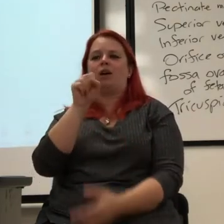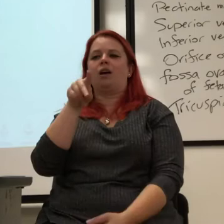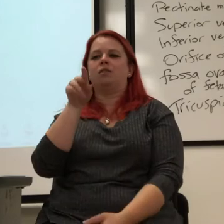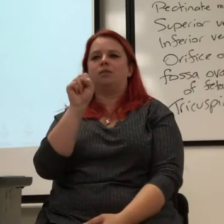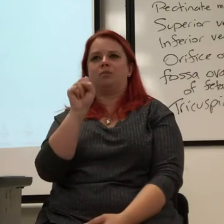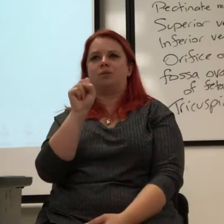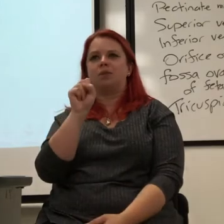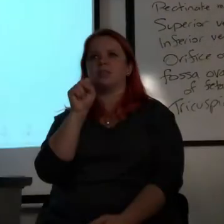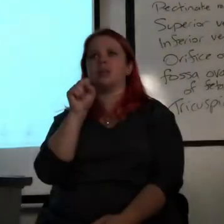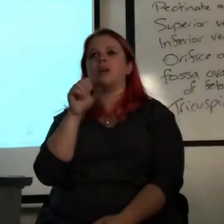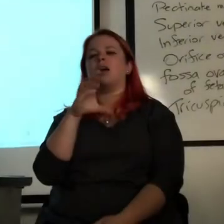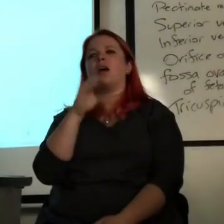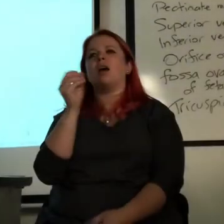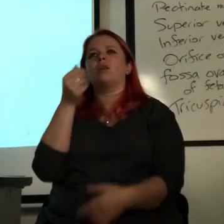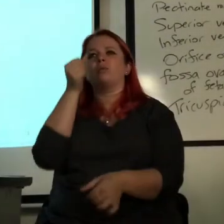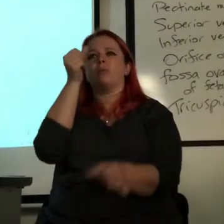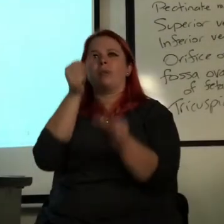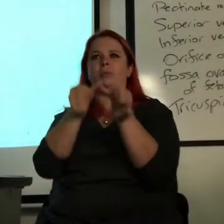just